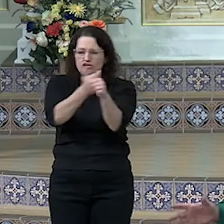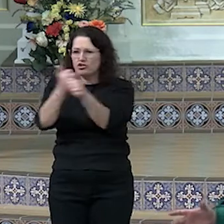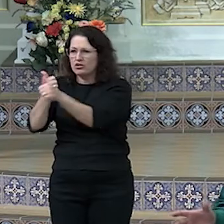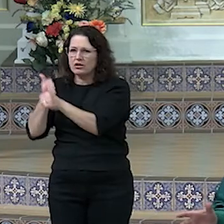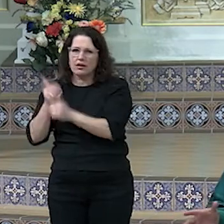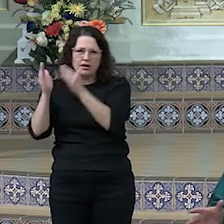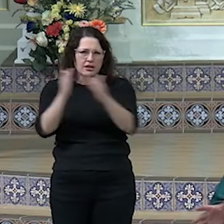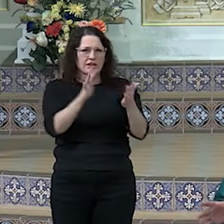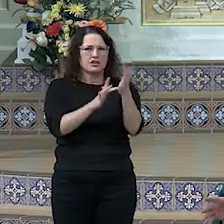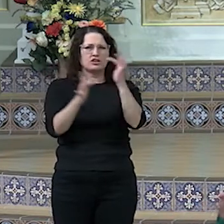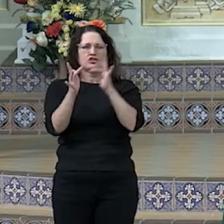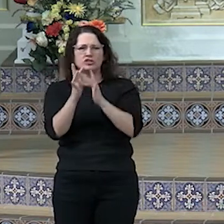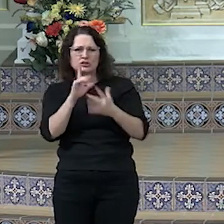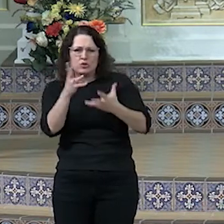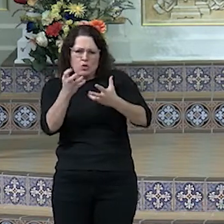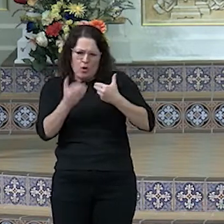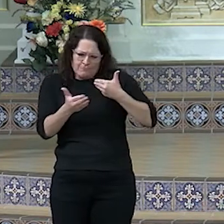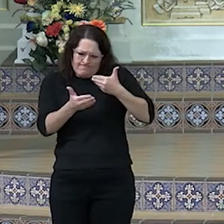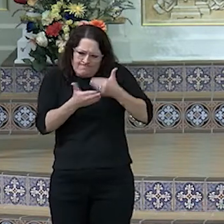So,